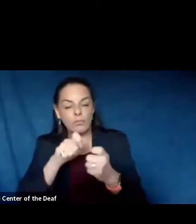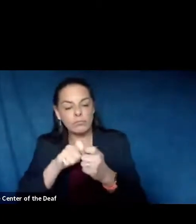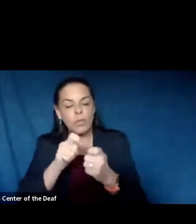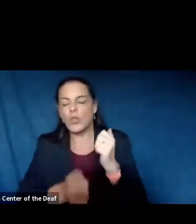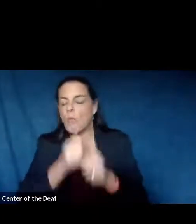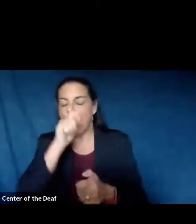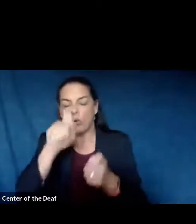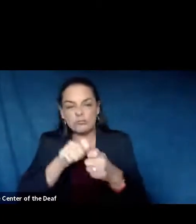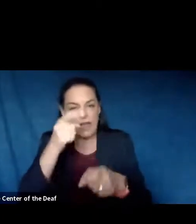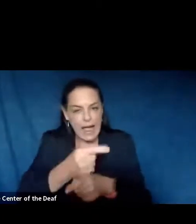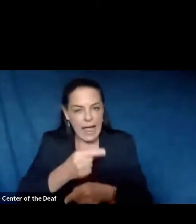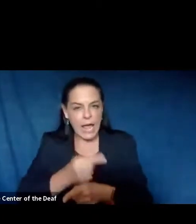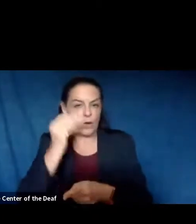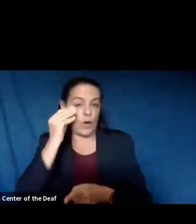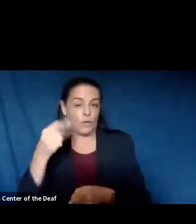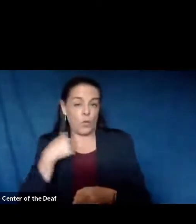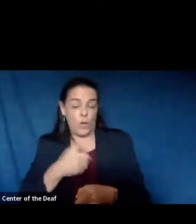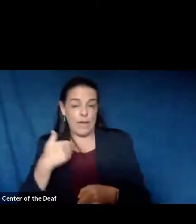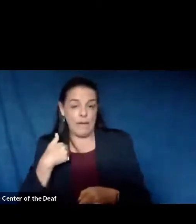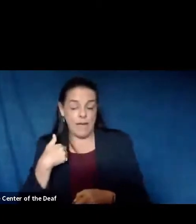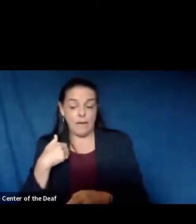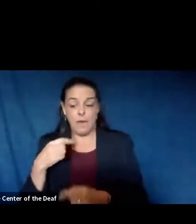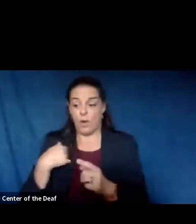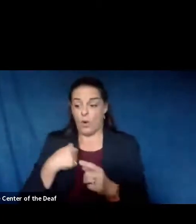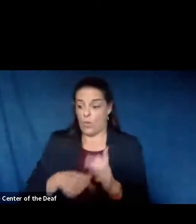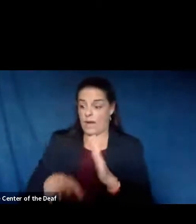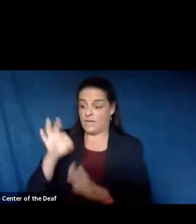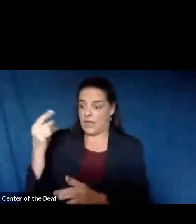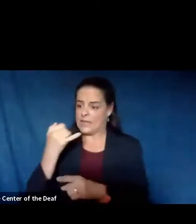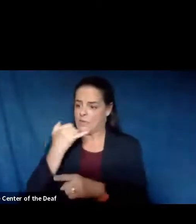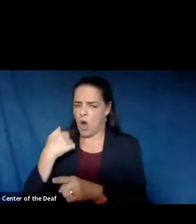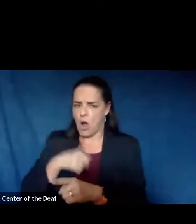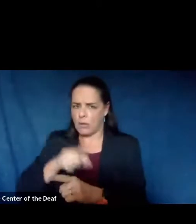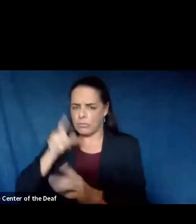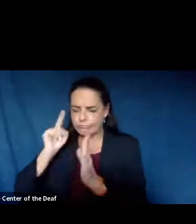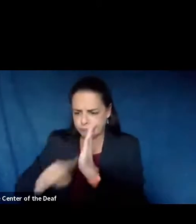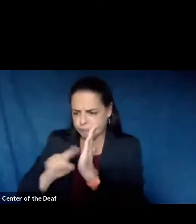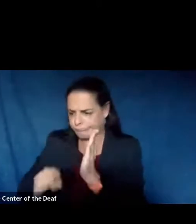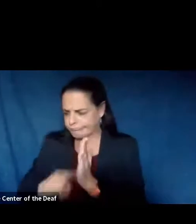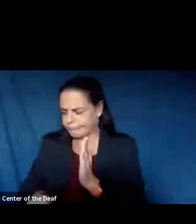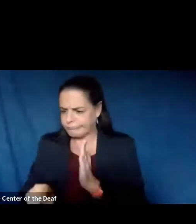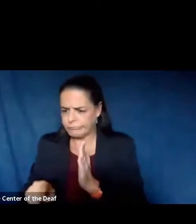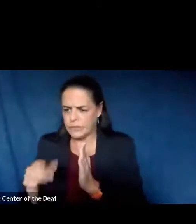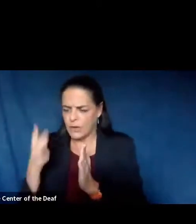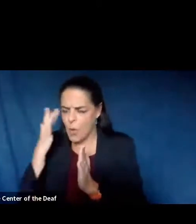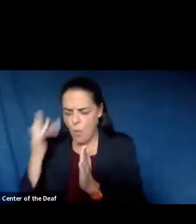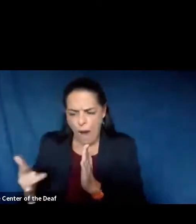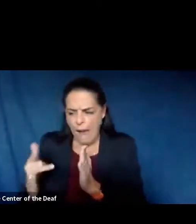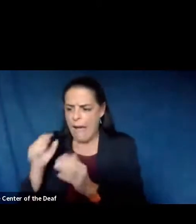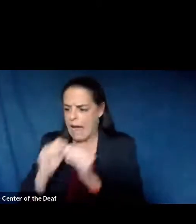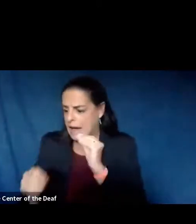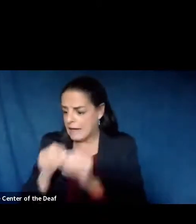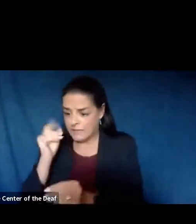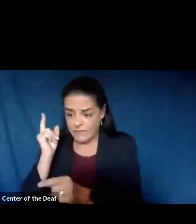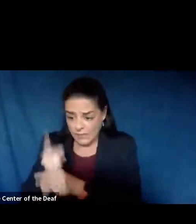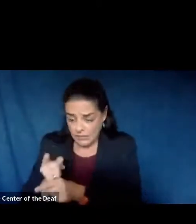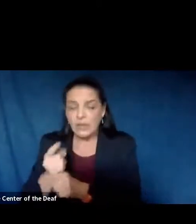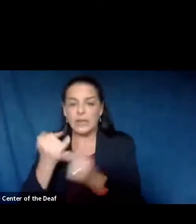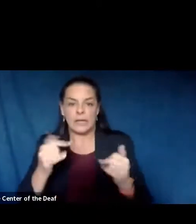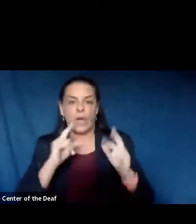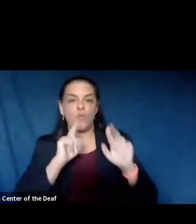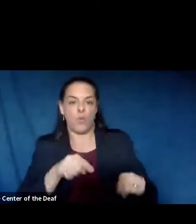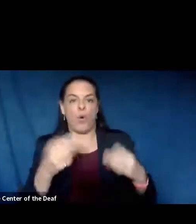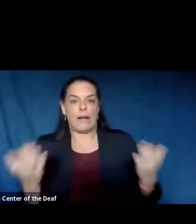data we have. And so when we found a discrepancy, we looked into it, and we We corrected it and we're reporting it